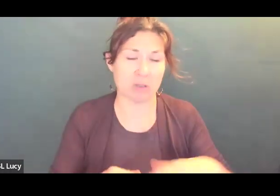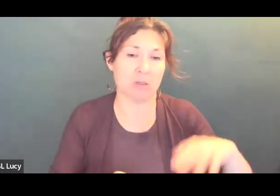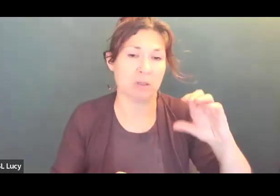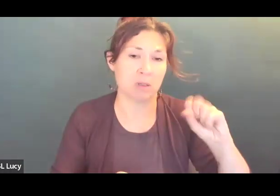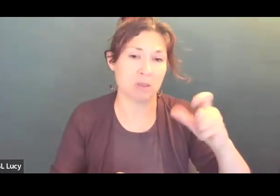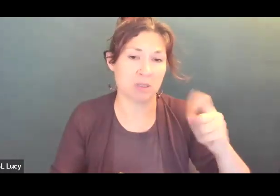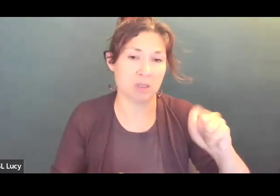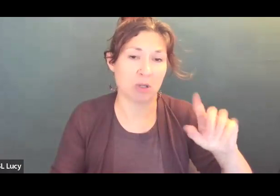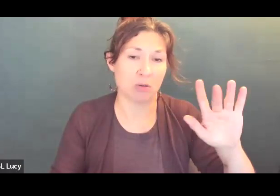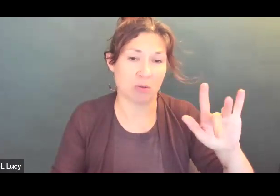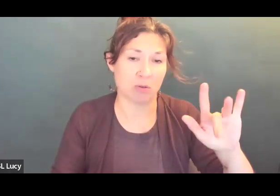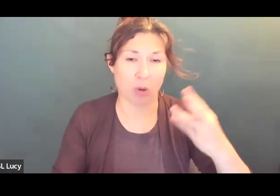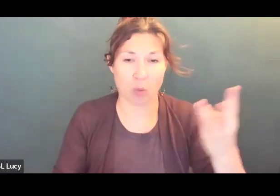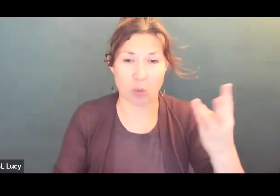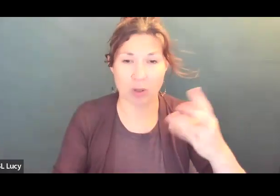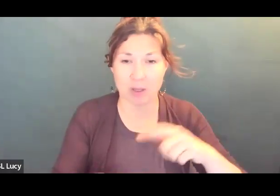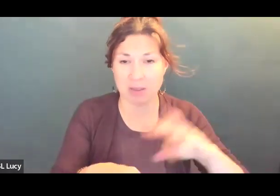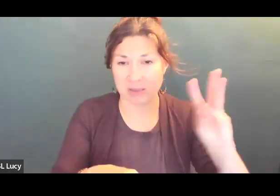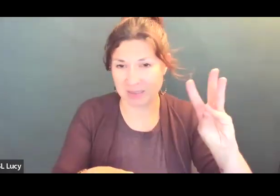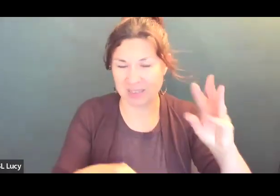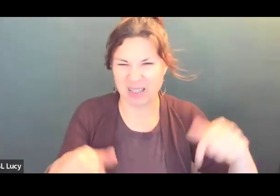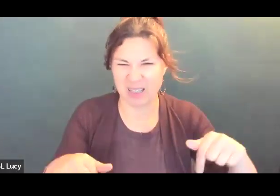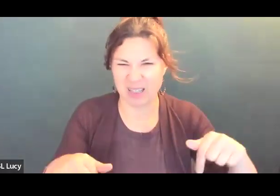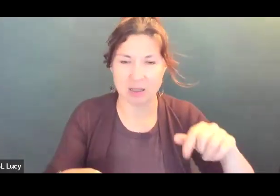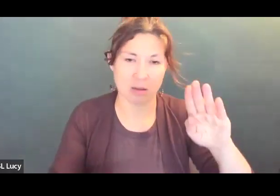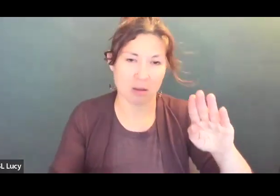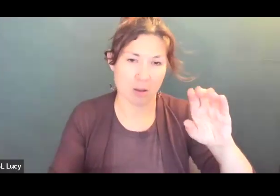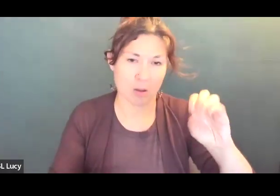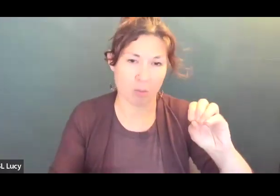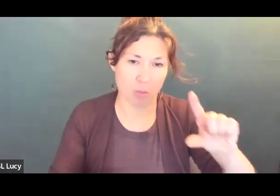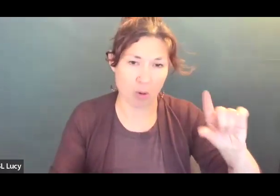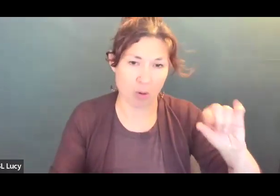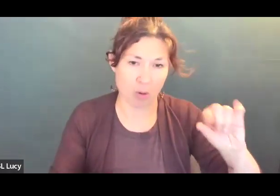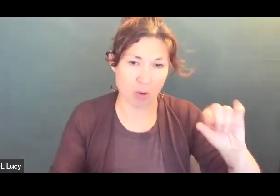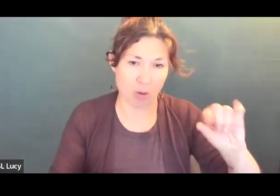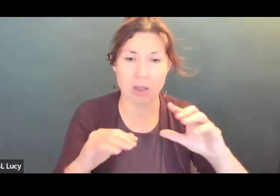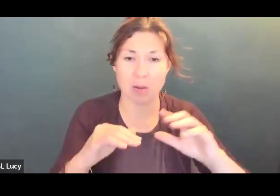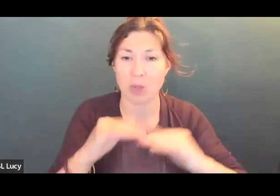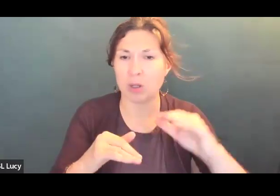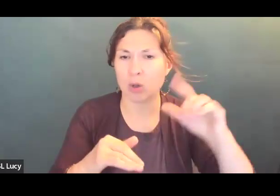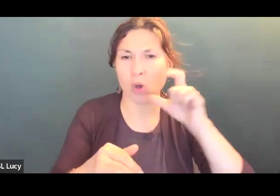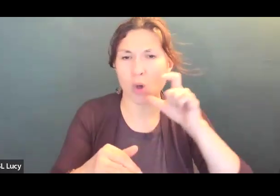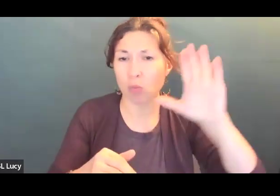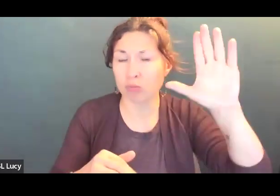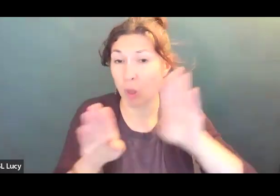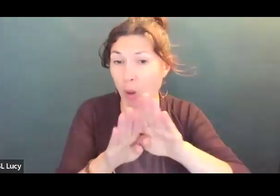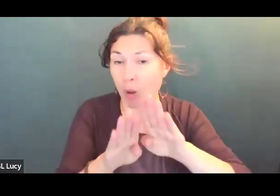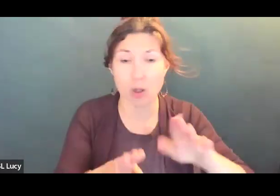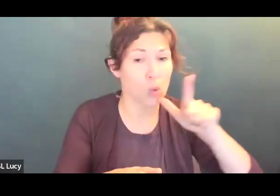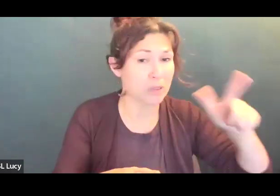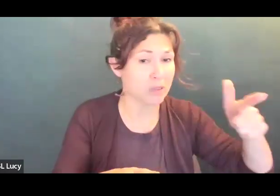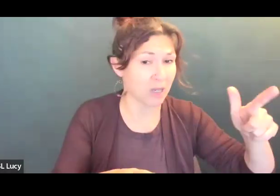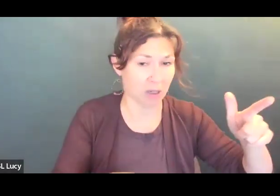September 25th at 6 p.m. here at the Bowling Building. Is there a motion? Second, is there a second? Second.